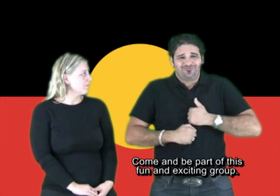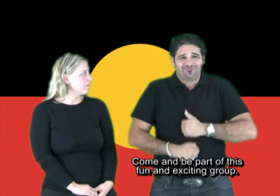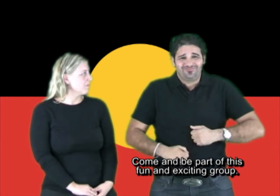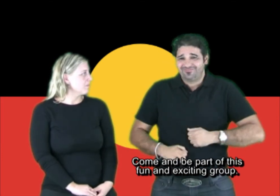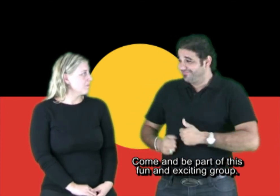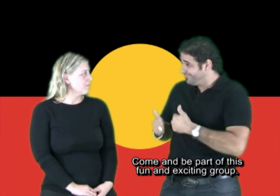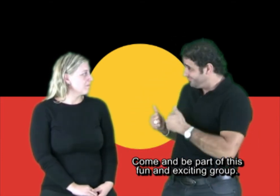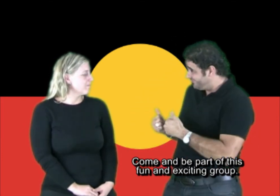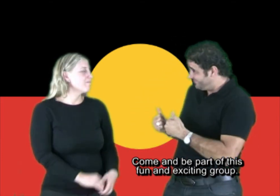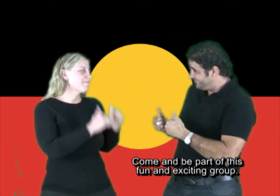and exciting group.